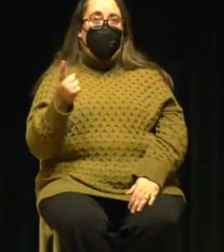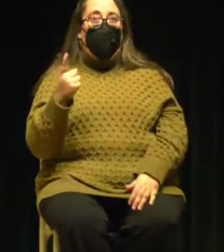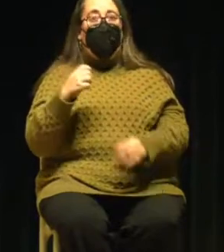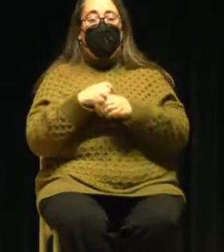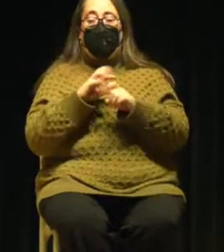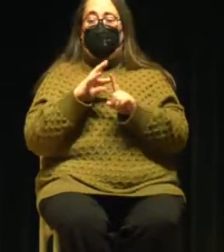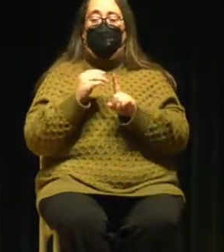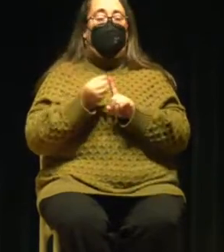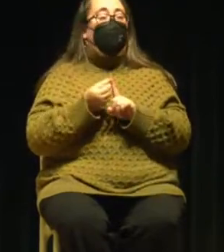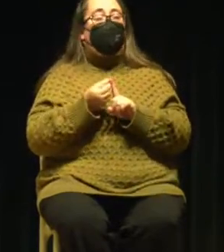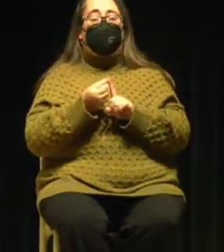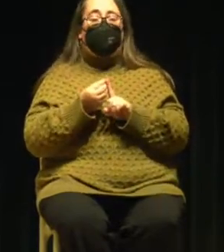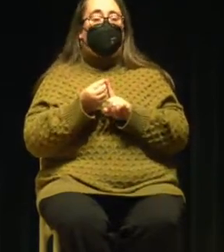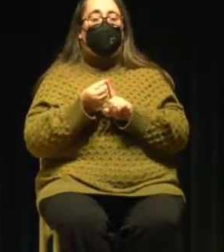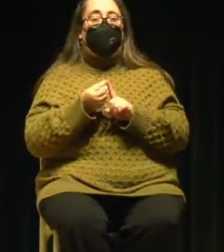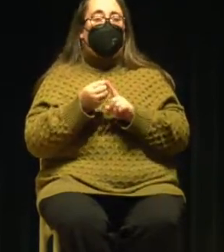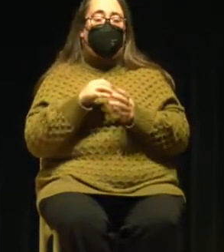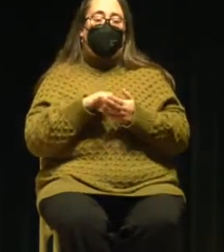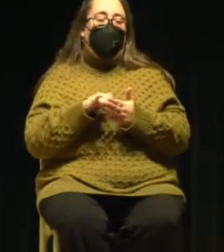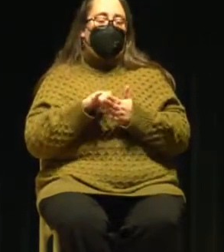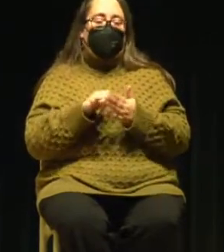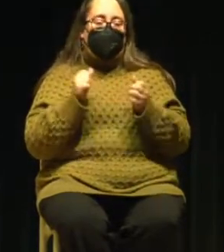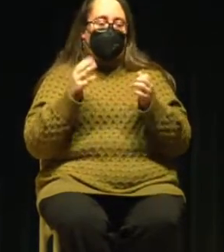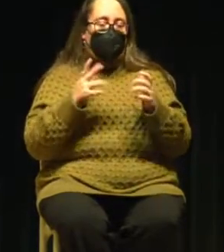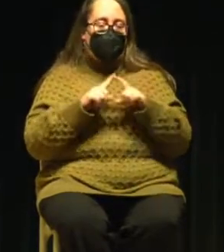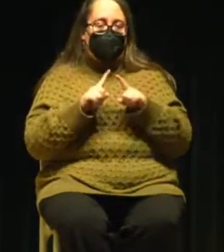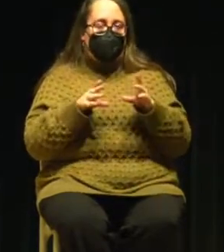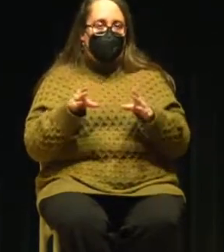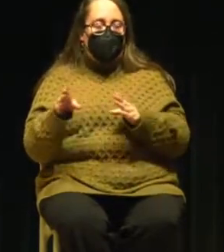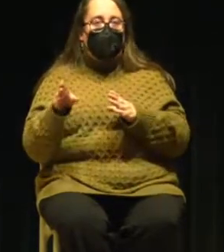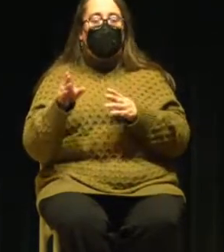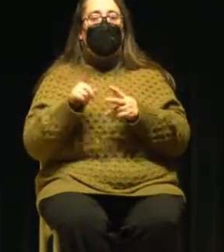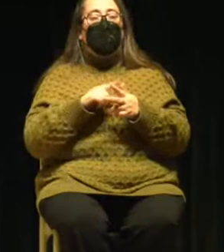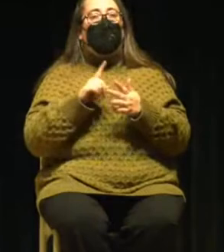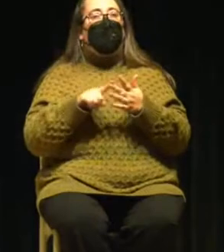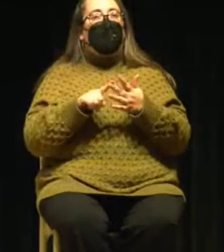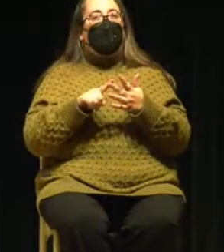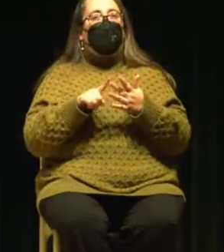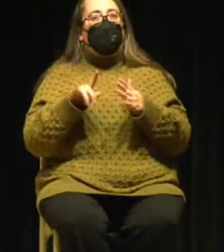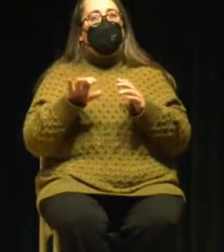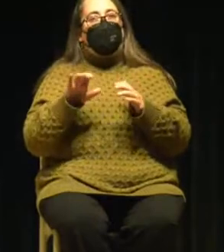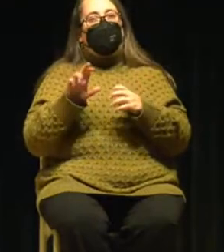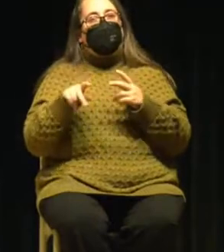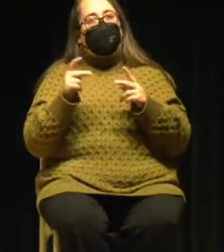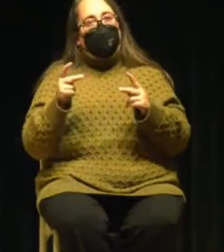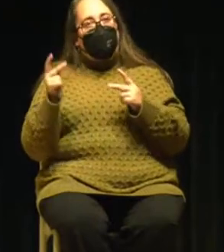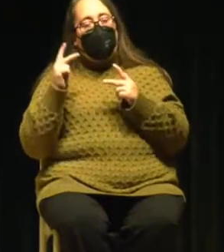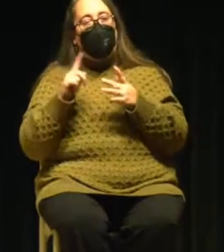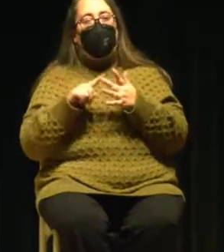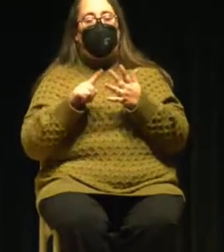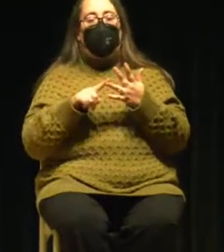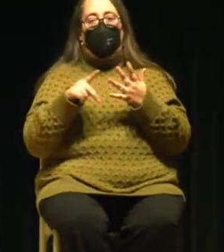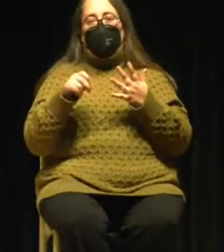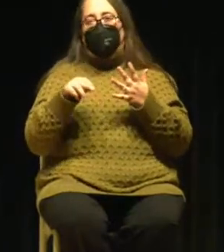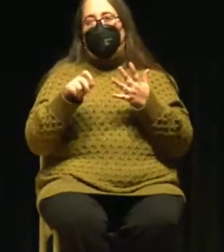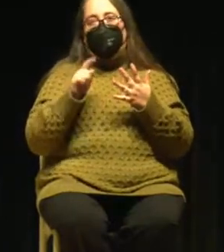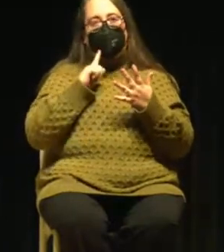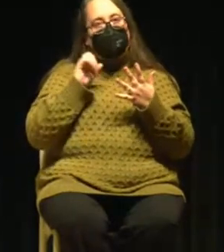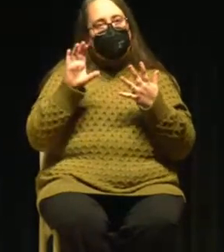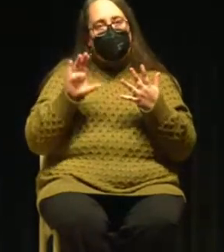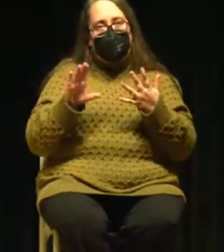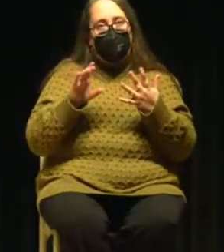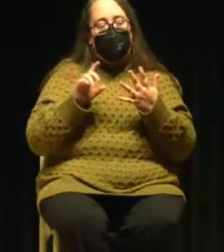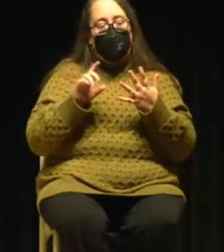climate that is just impossible in so many ways. You've done this kind of memoir. Your podcasting is